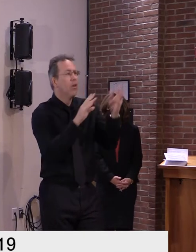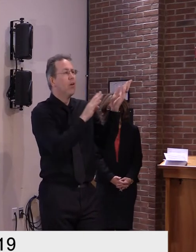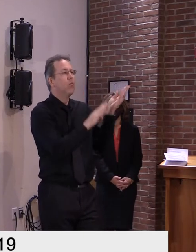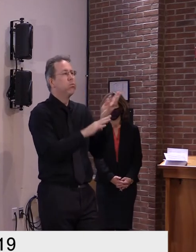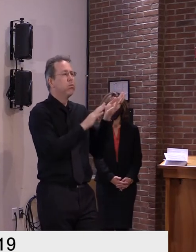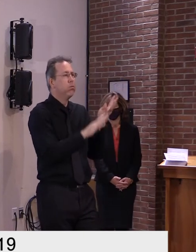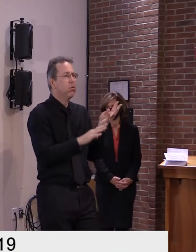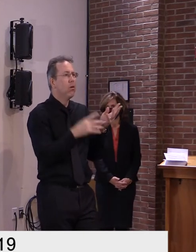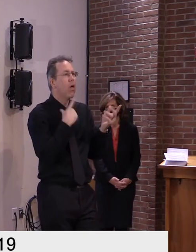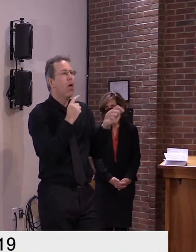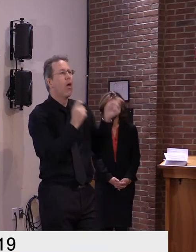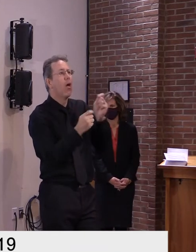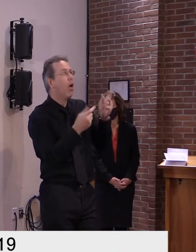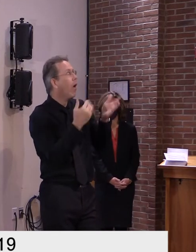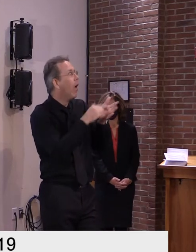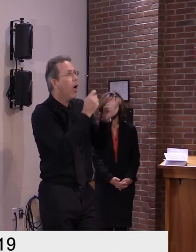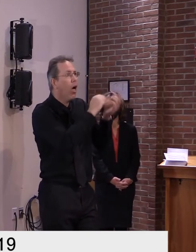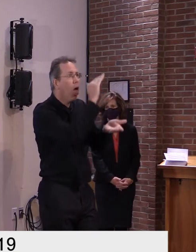all.